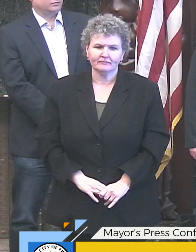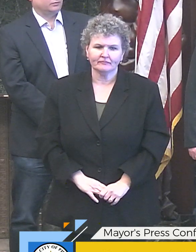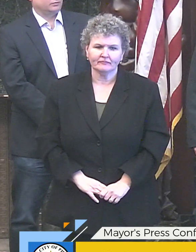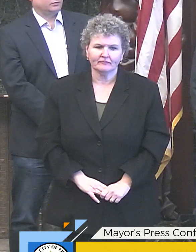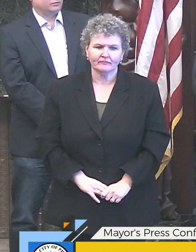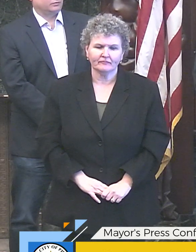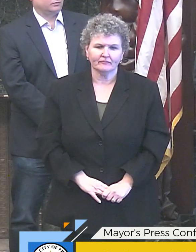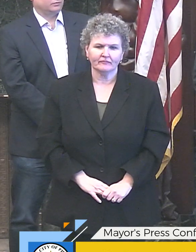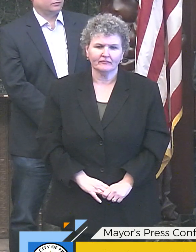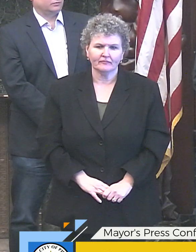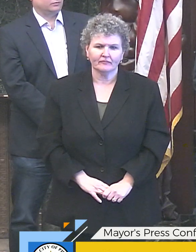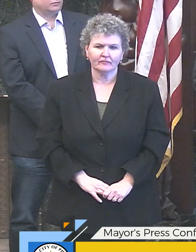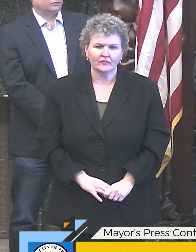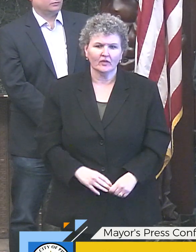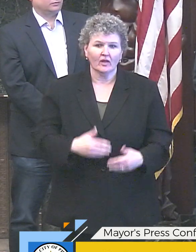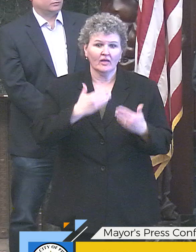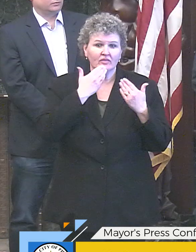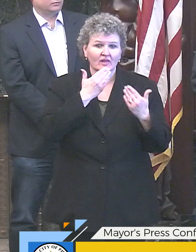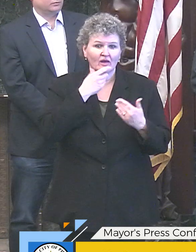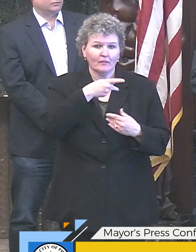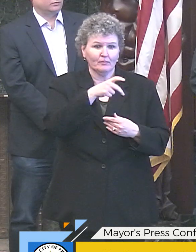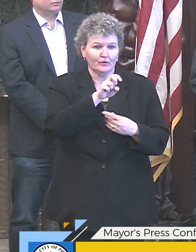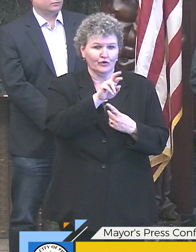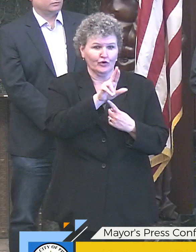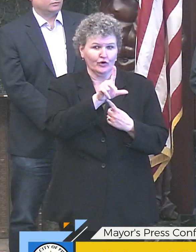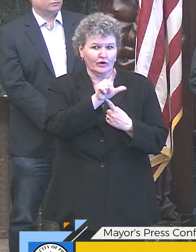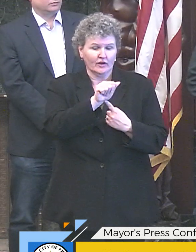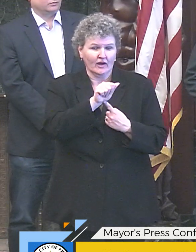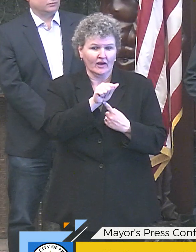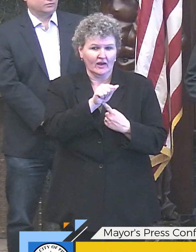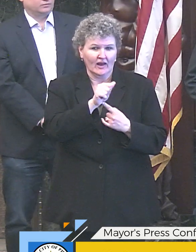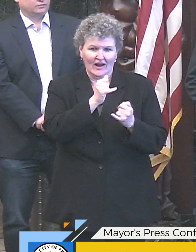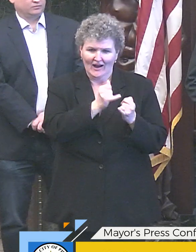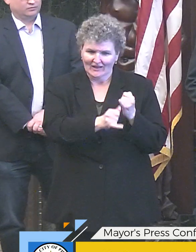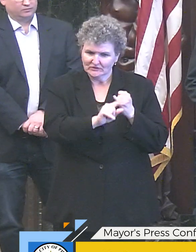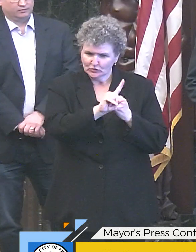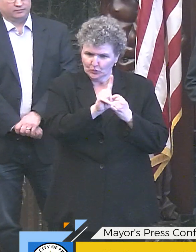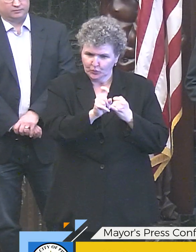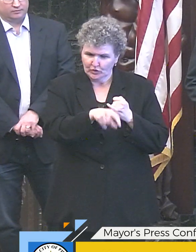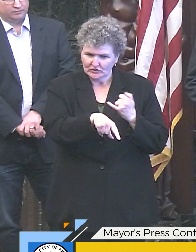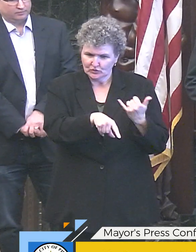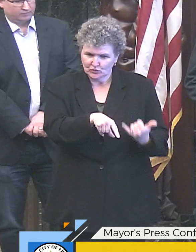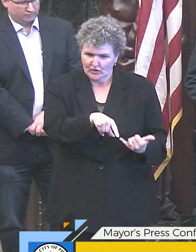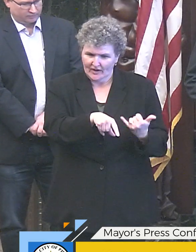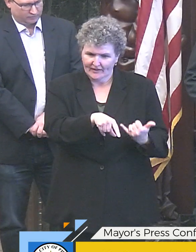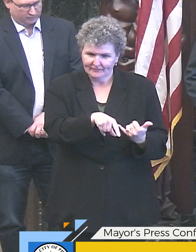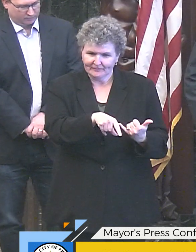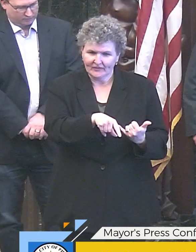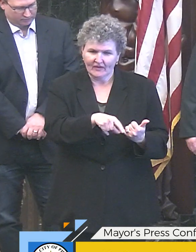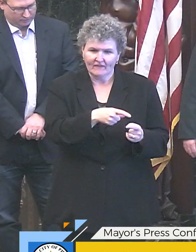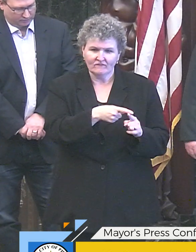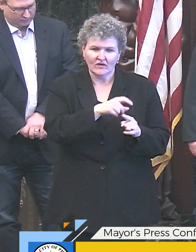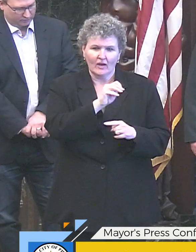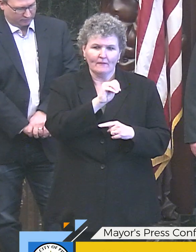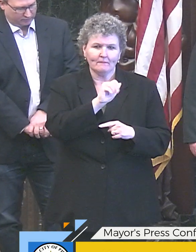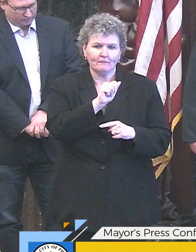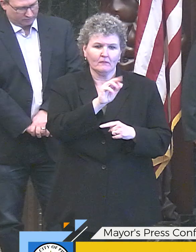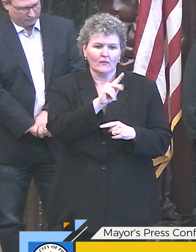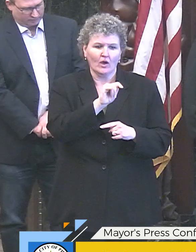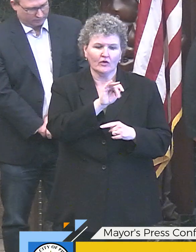Okay, thank you, Perla. We have our final question today is from Martin Pratt with YBN